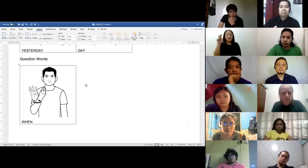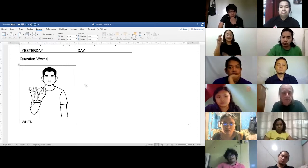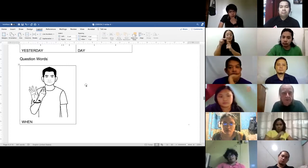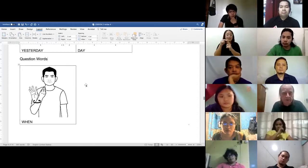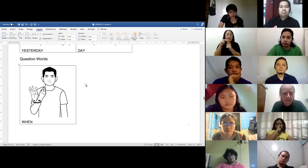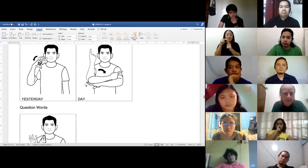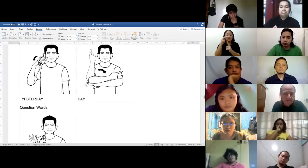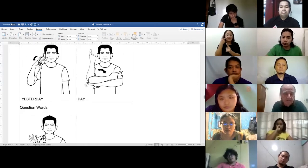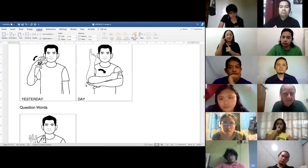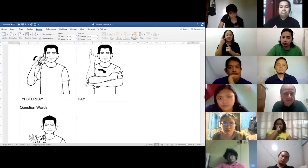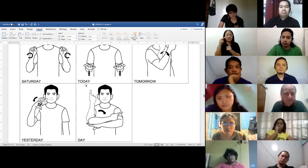have nouns.